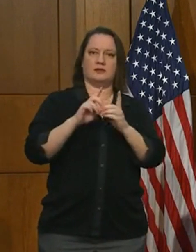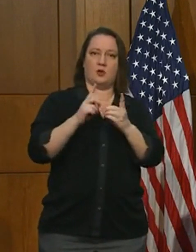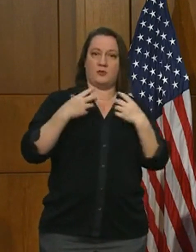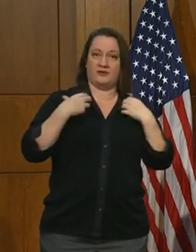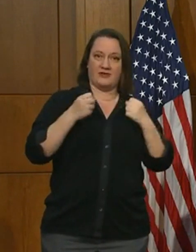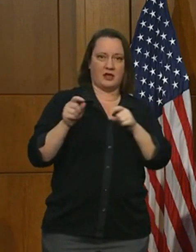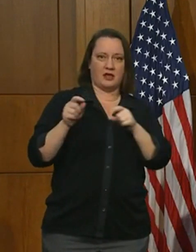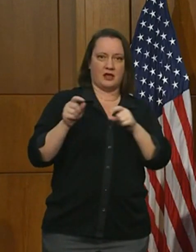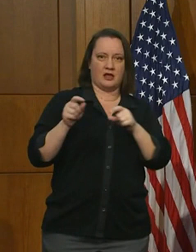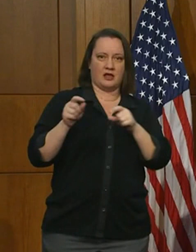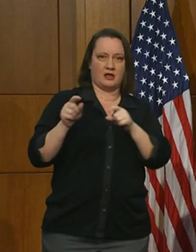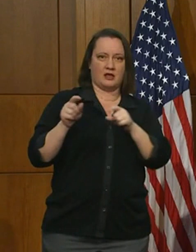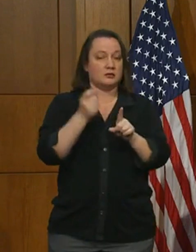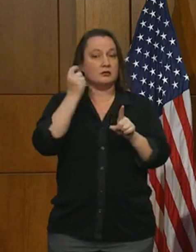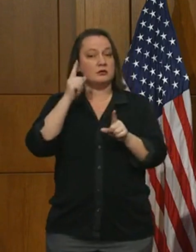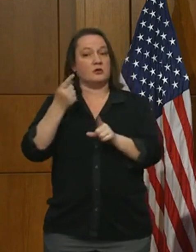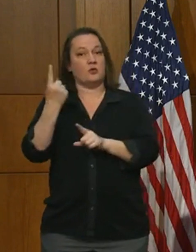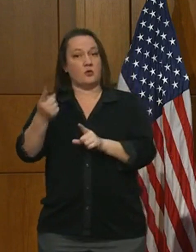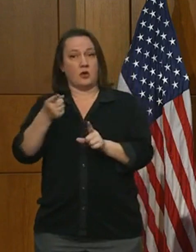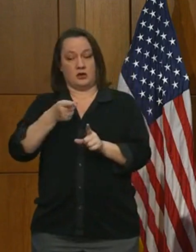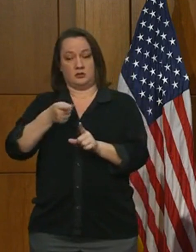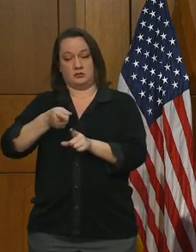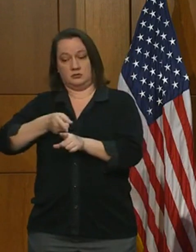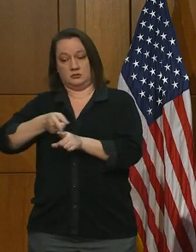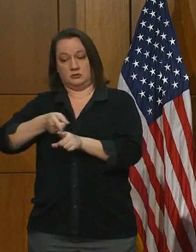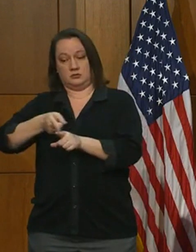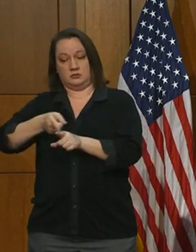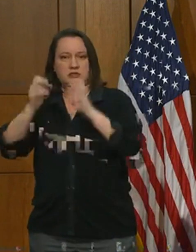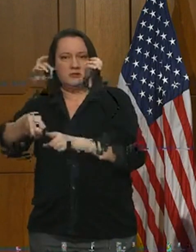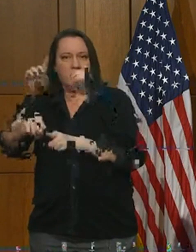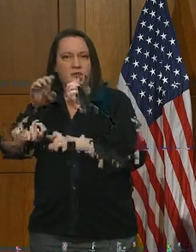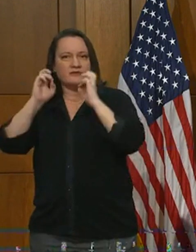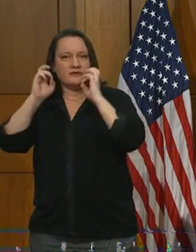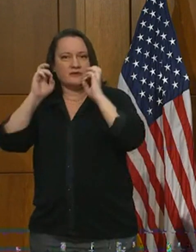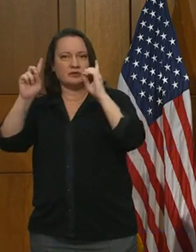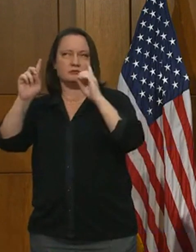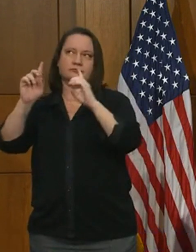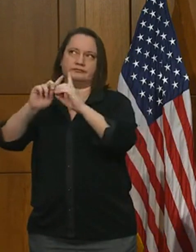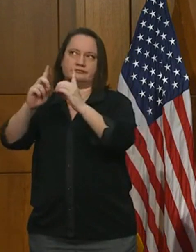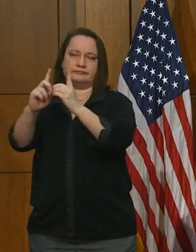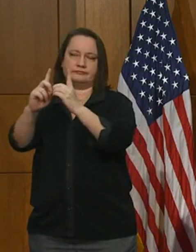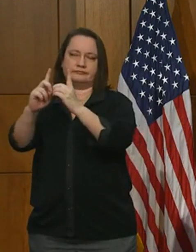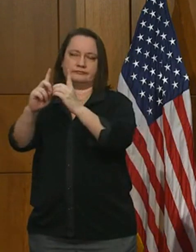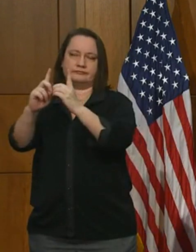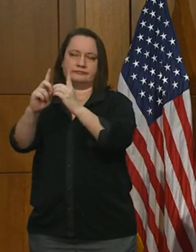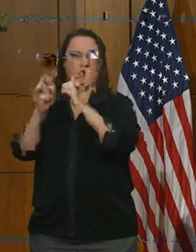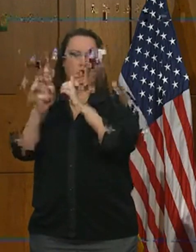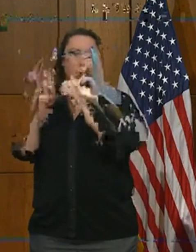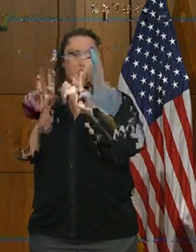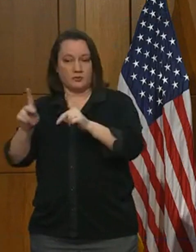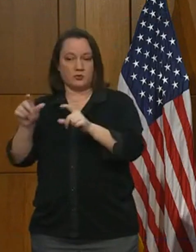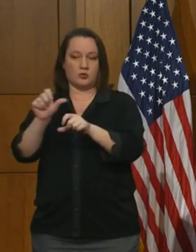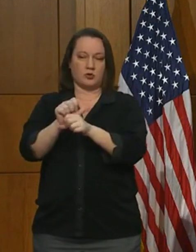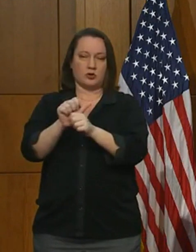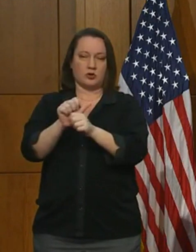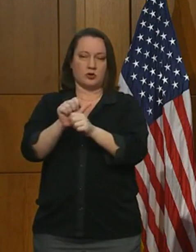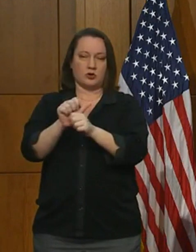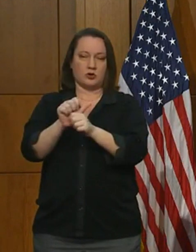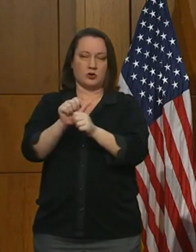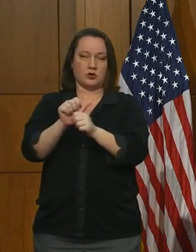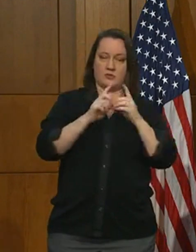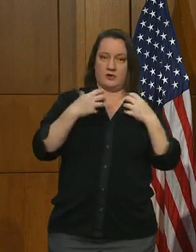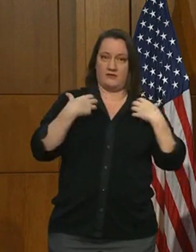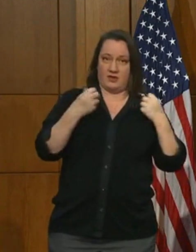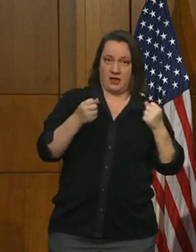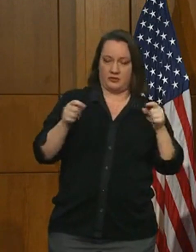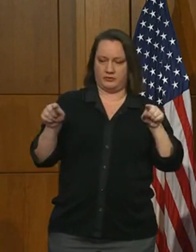subcommittee that's made up of our Department of Education folks who are working with the Department of Health in developing plans and